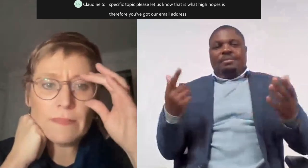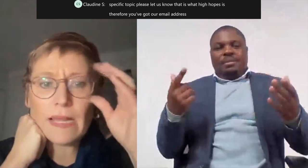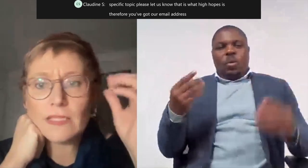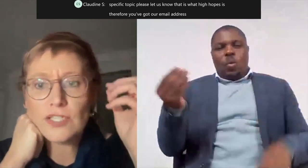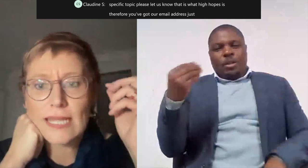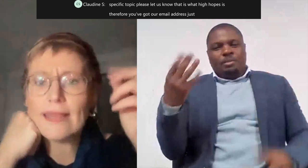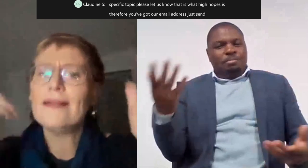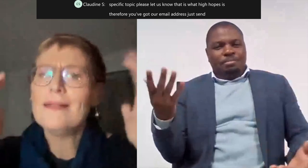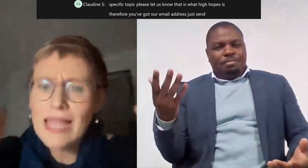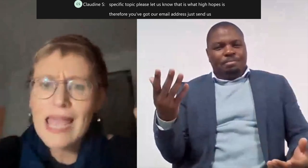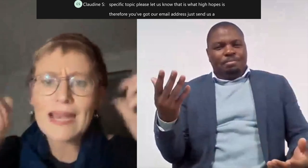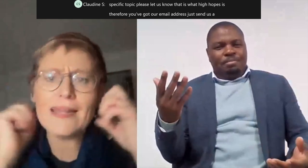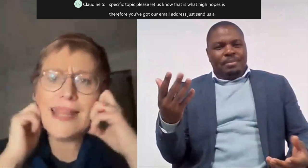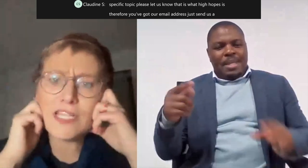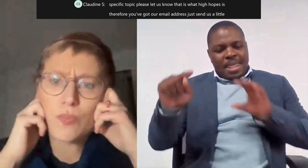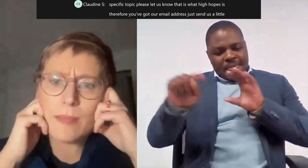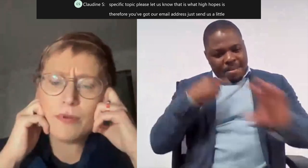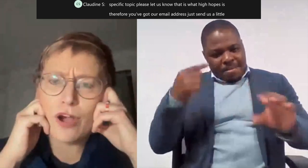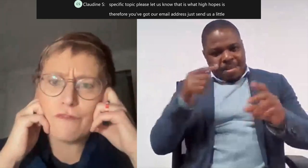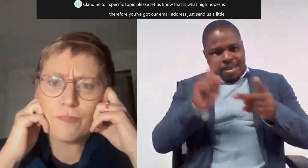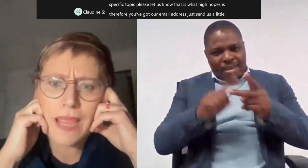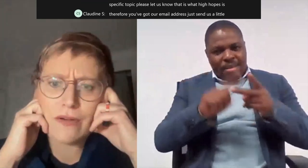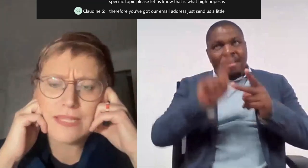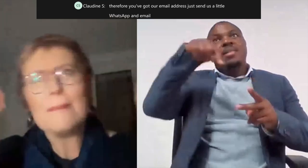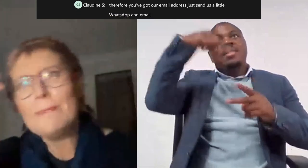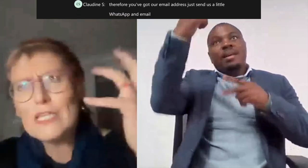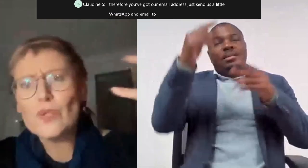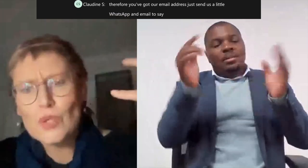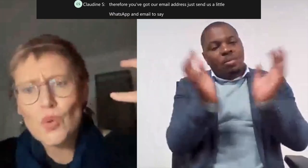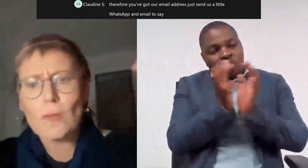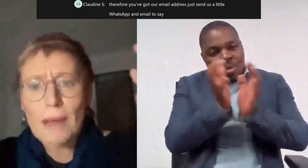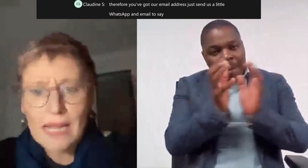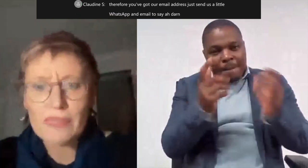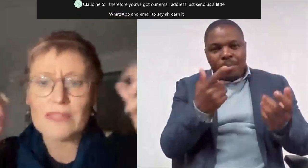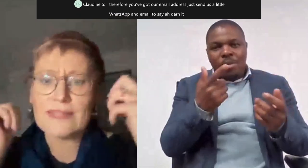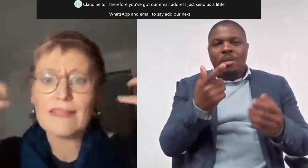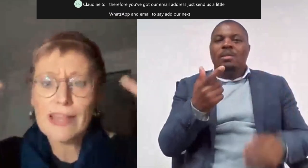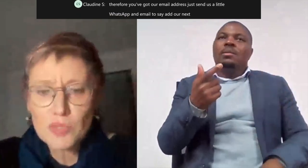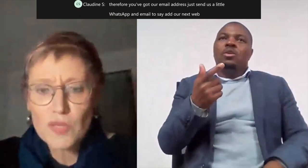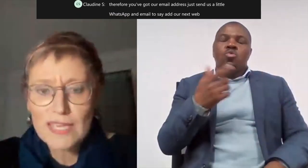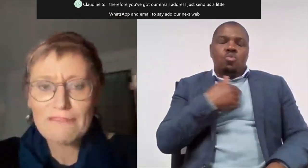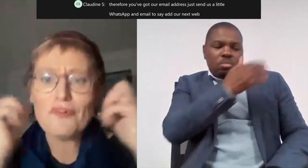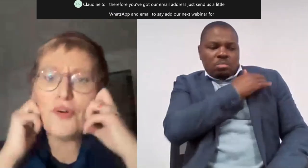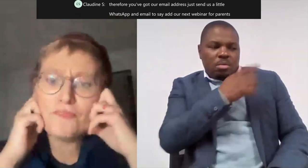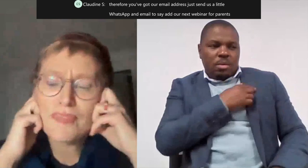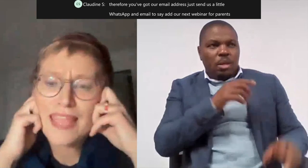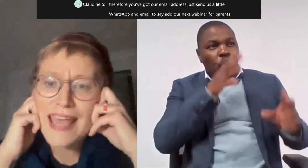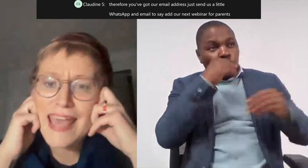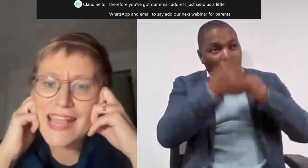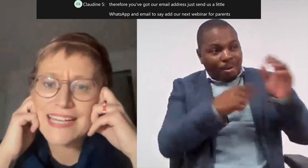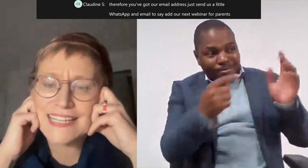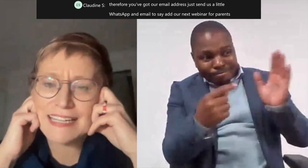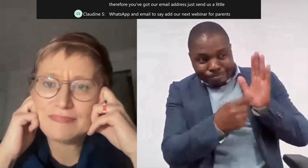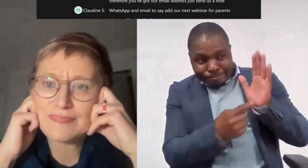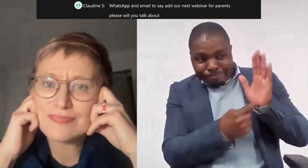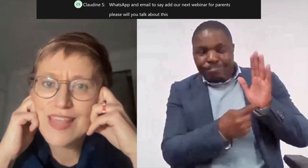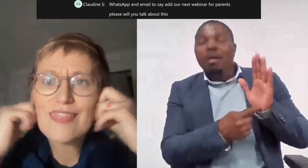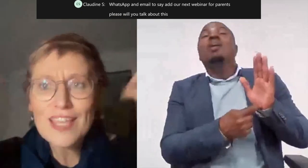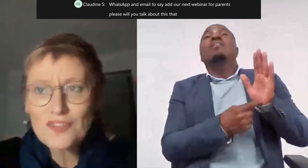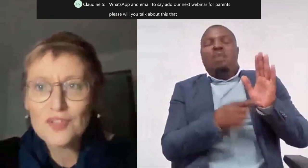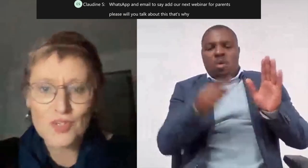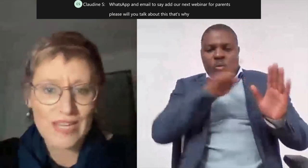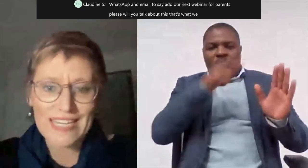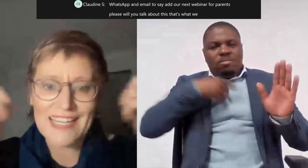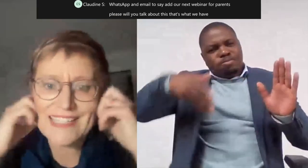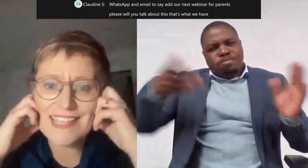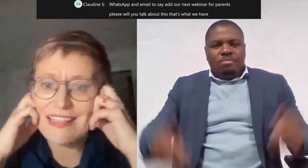WhatsApp, an email to say, at our next webinar for parents, please will you talk about this? That's what we're here for. And